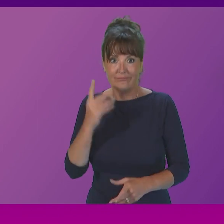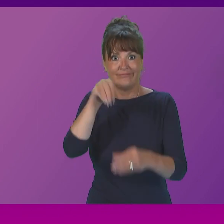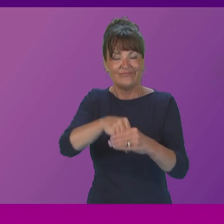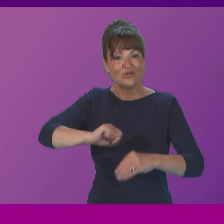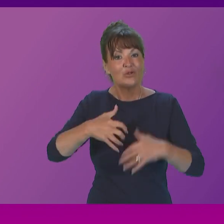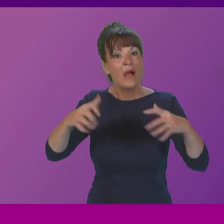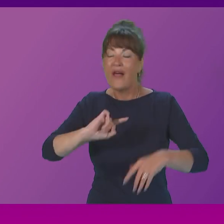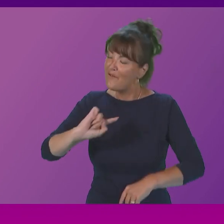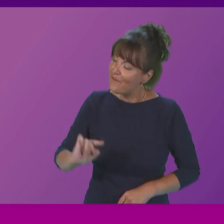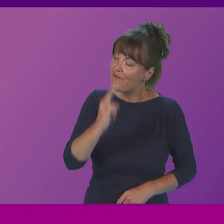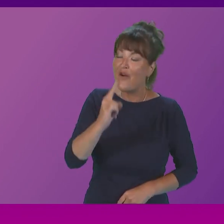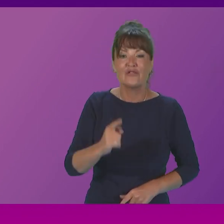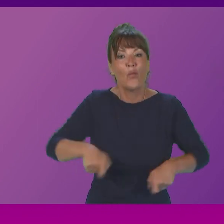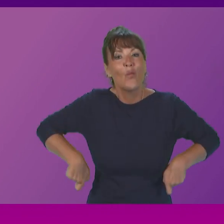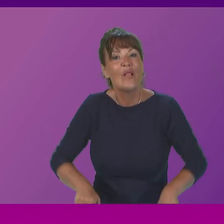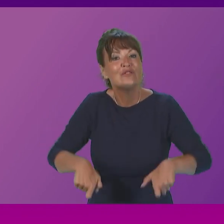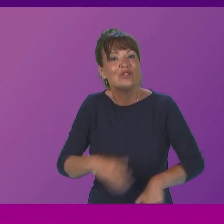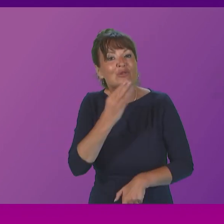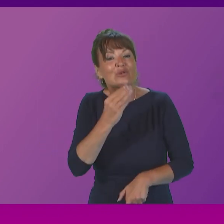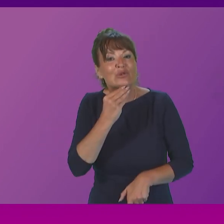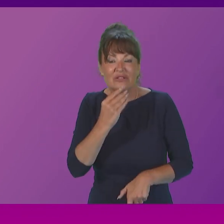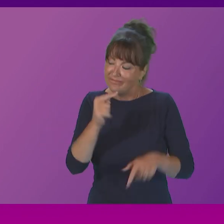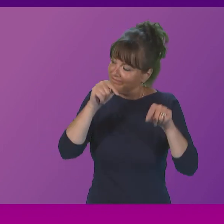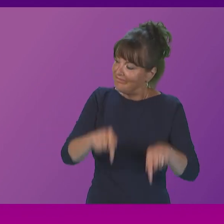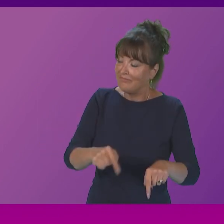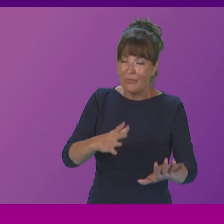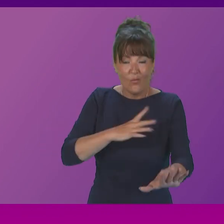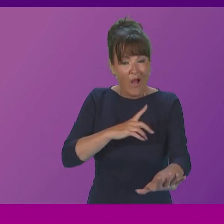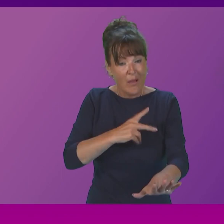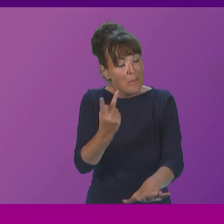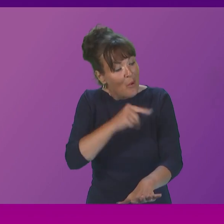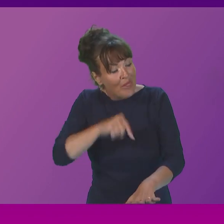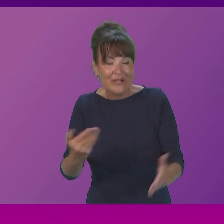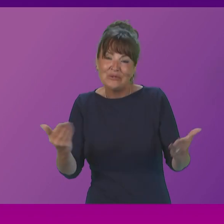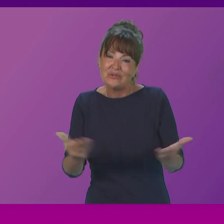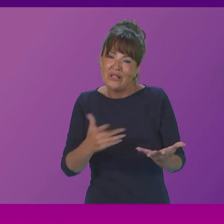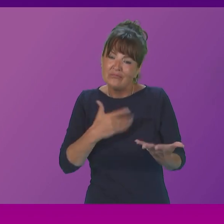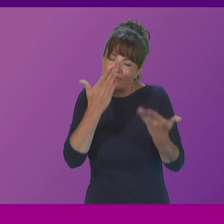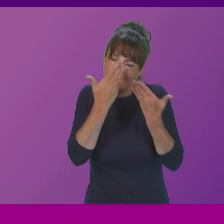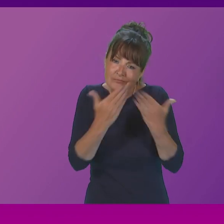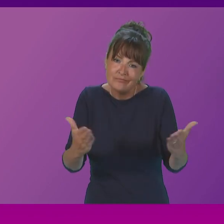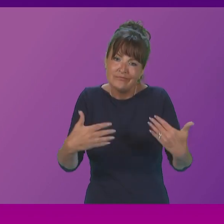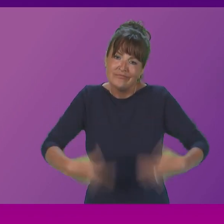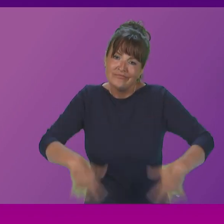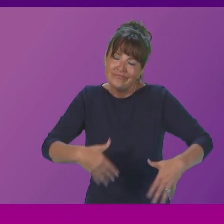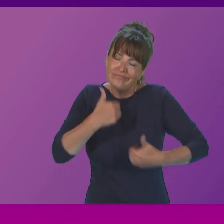Parliament, and I am genuinely so delighted that they're both in this room because I have a lot of admiration for them both.